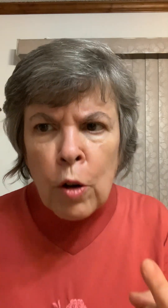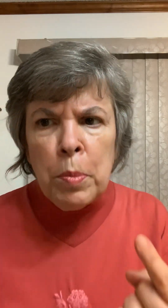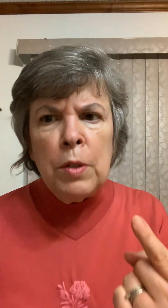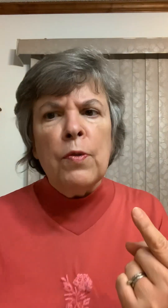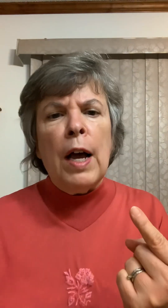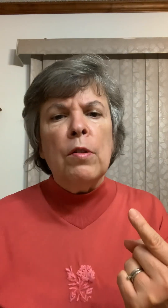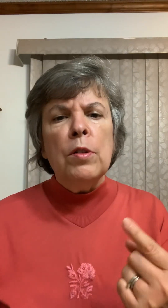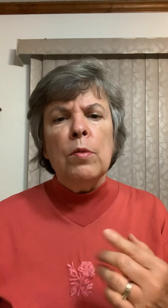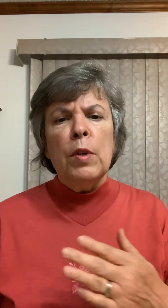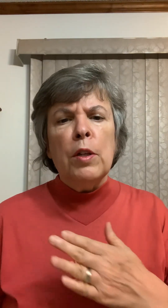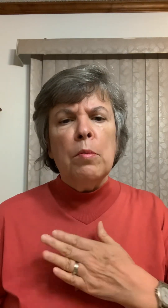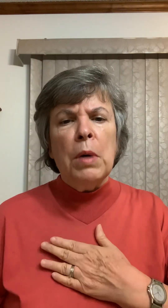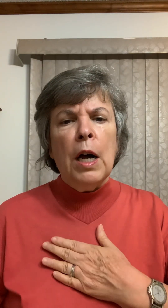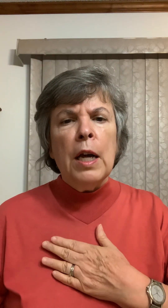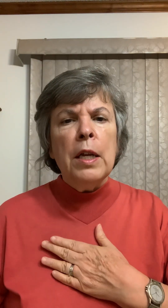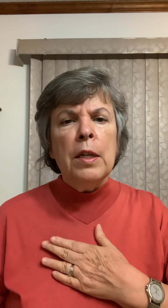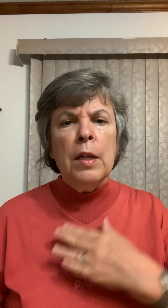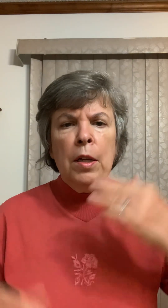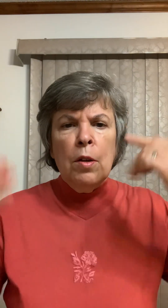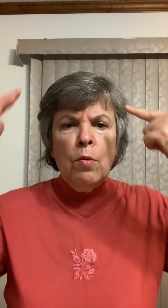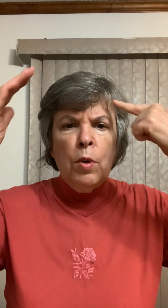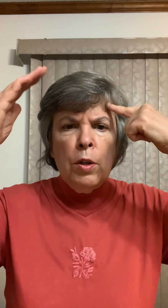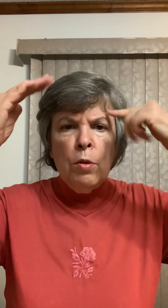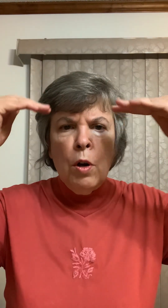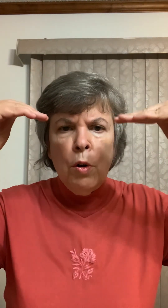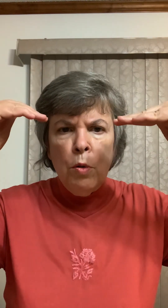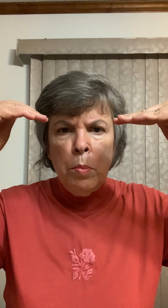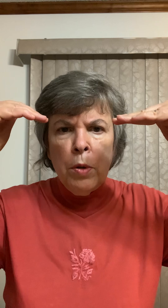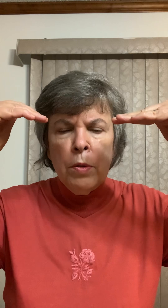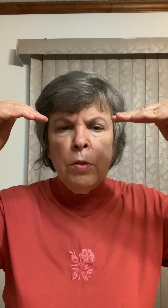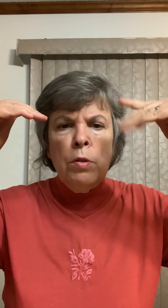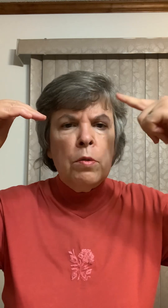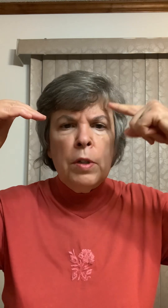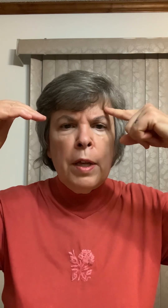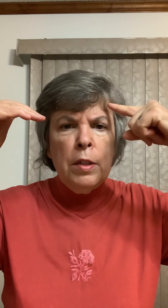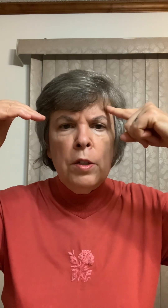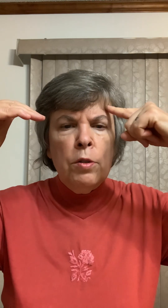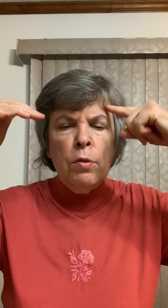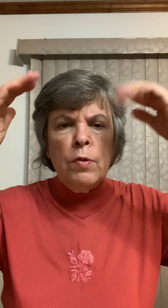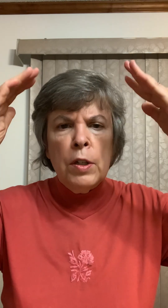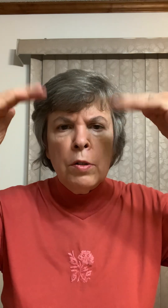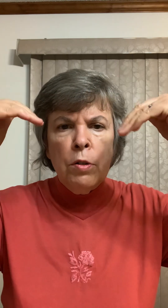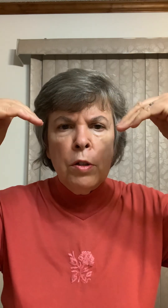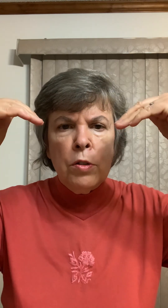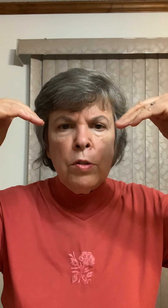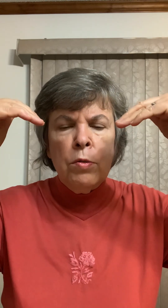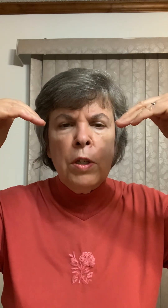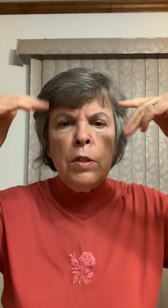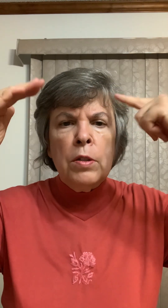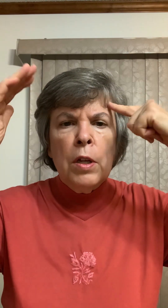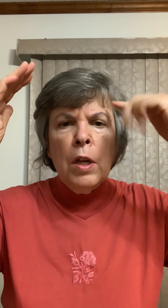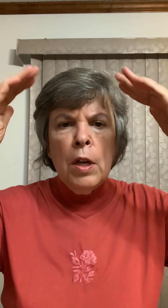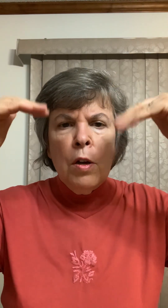is found. We know we know hope. You don't need to do the finger. You can just do this.